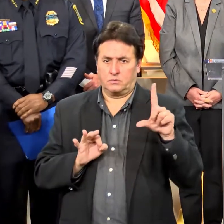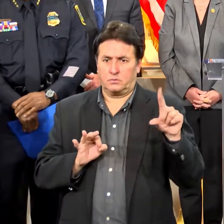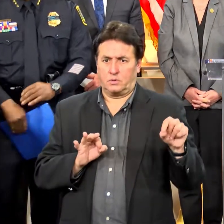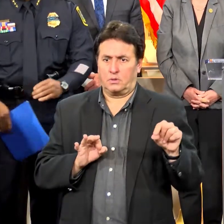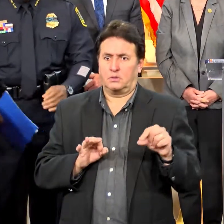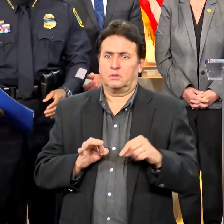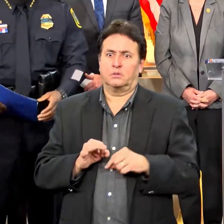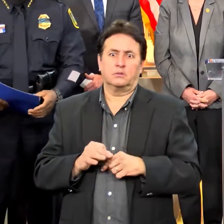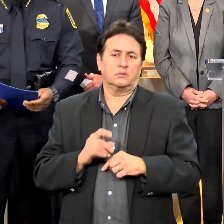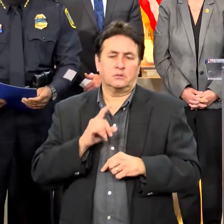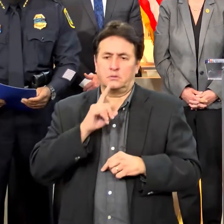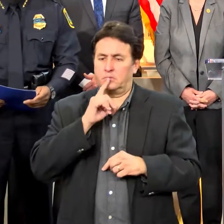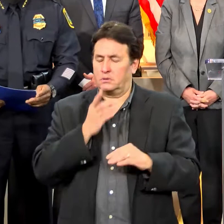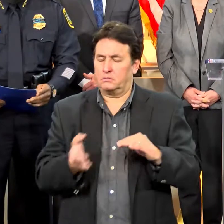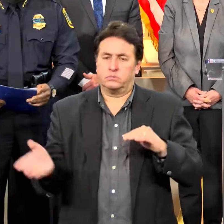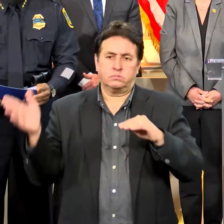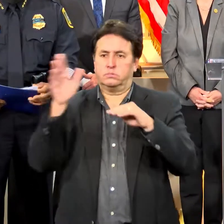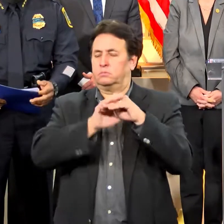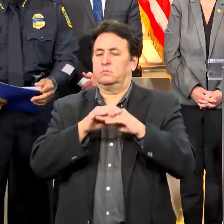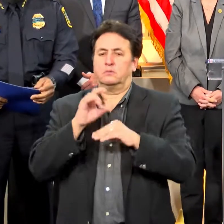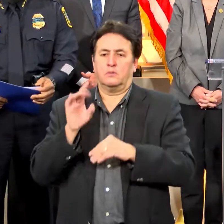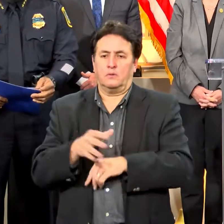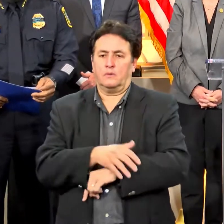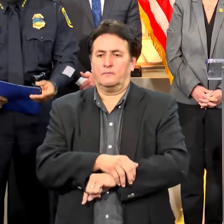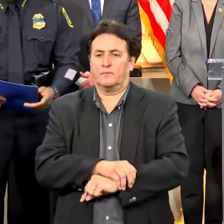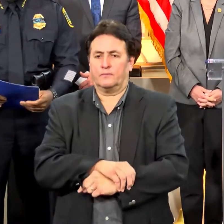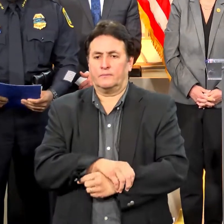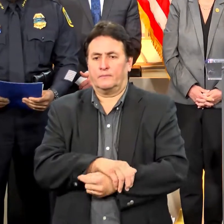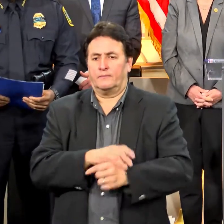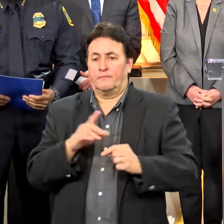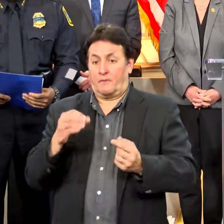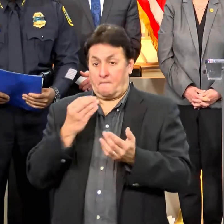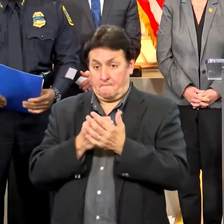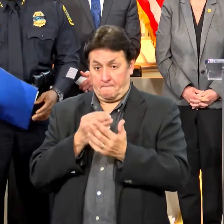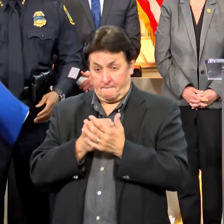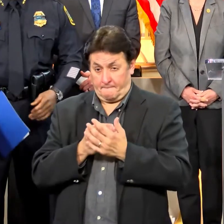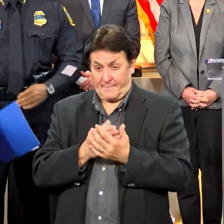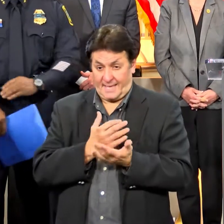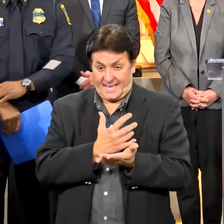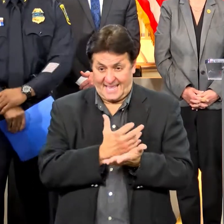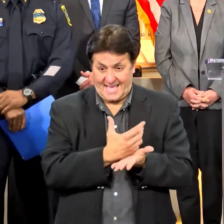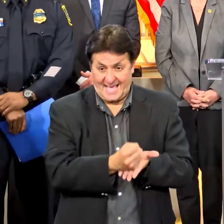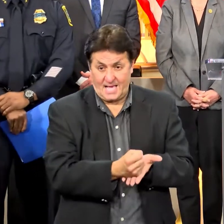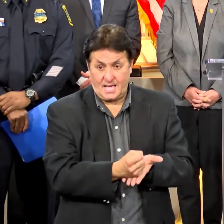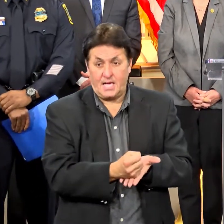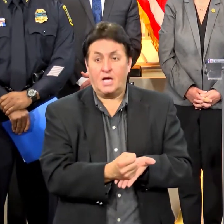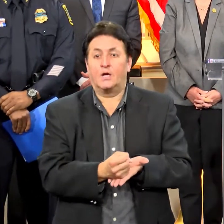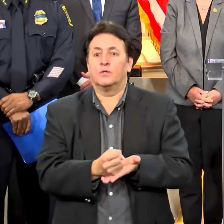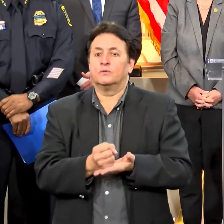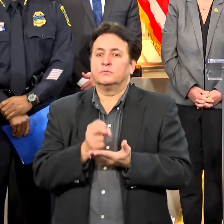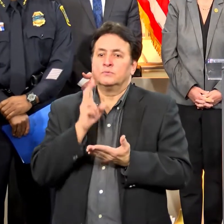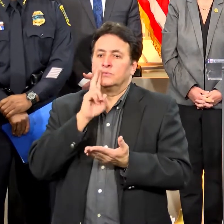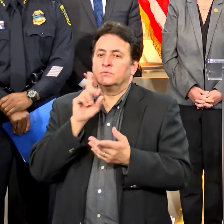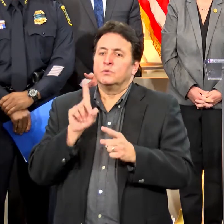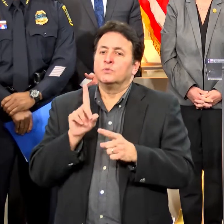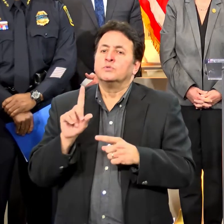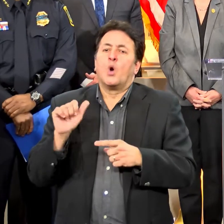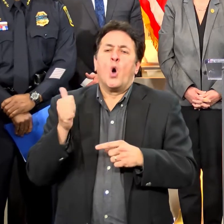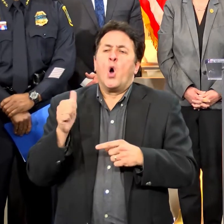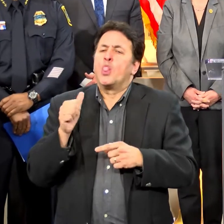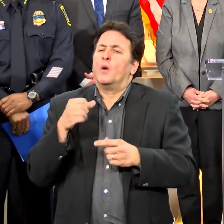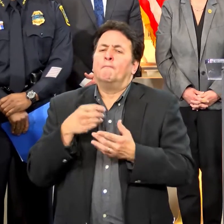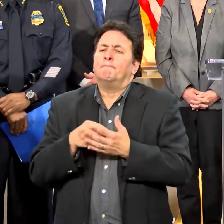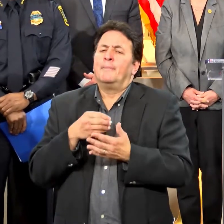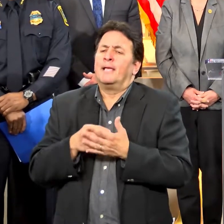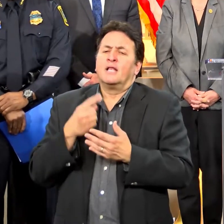stand up these programs, and when that funding was exhausted, the City of Houston began using ARPA funding for these services. They